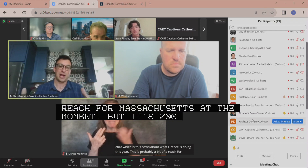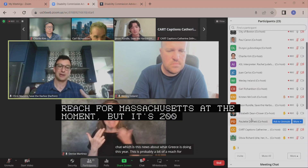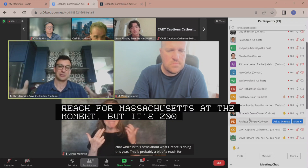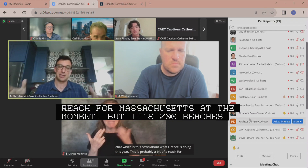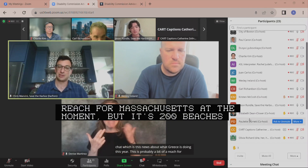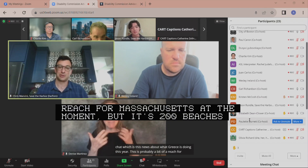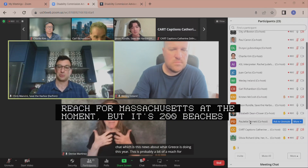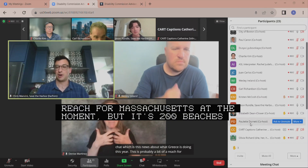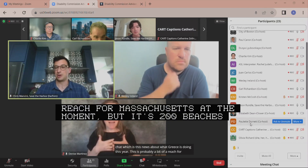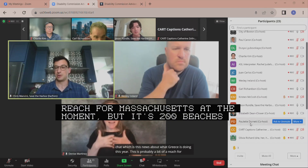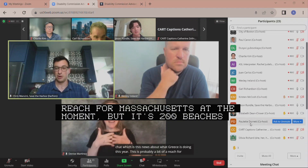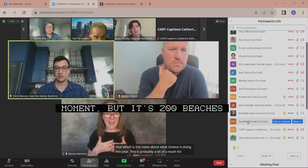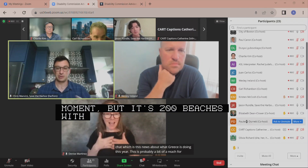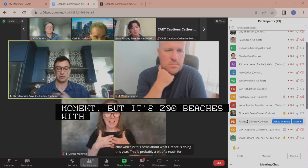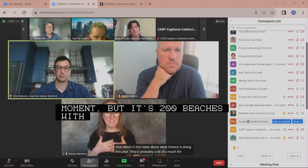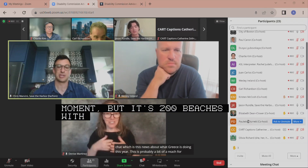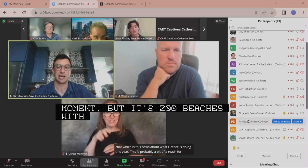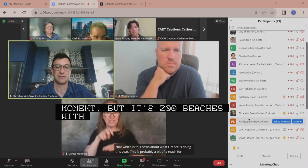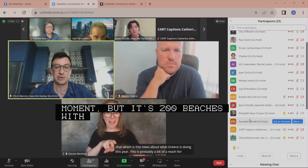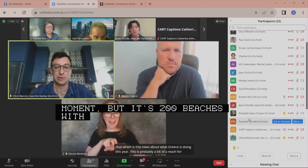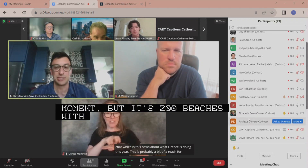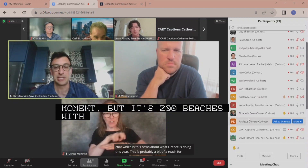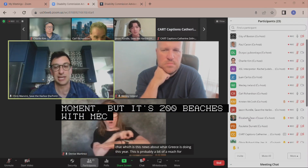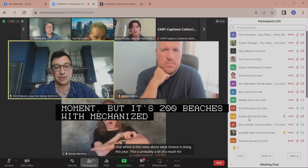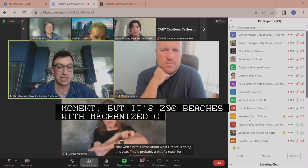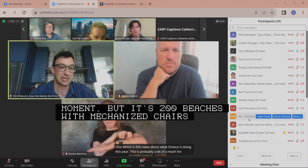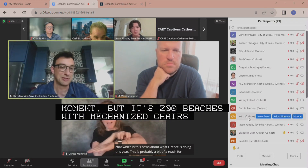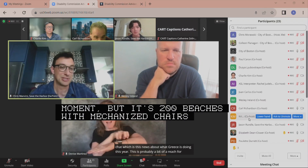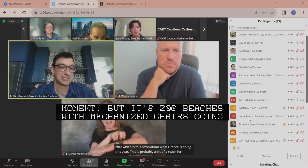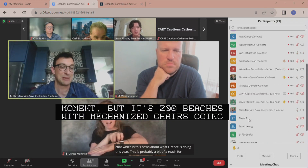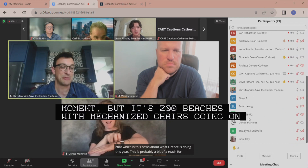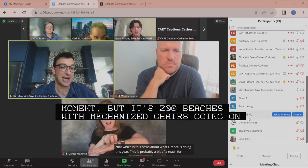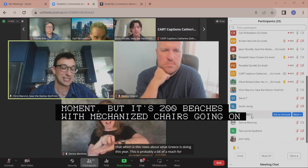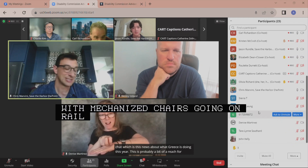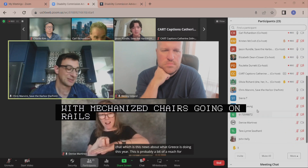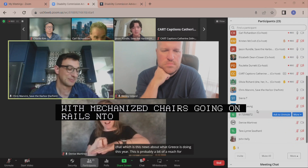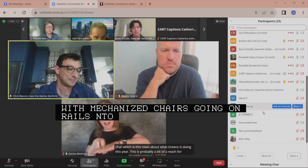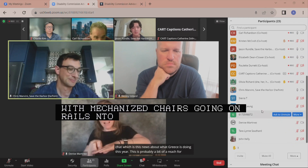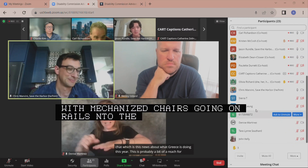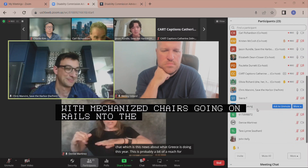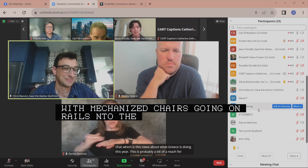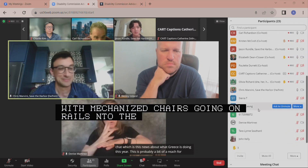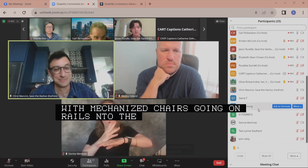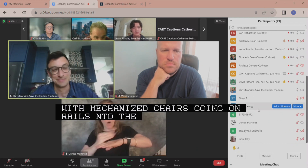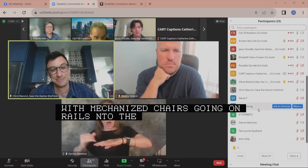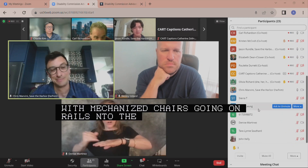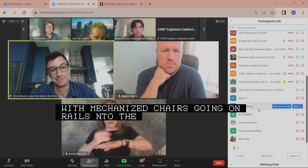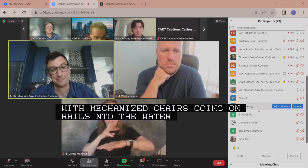know, on rails into the water, all, you know, really kind of a gold standard, I think, for this type of access.